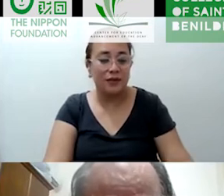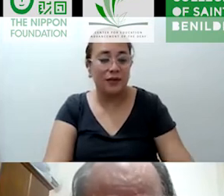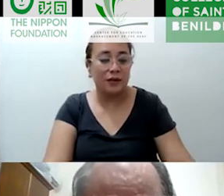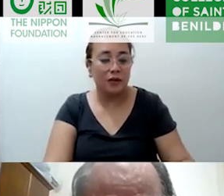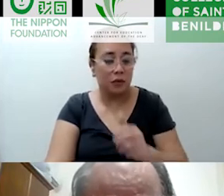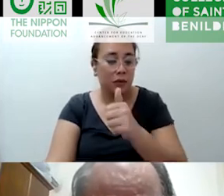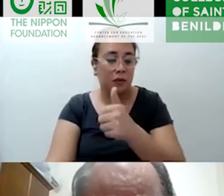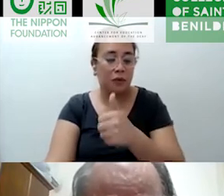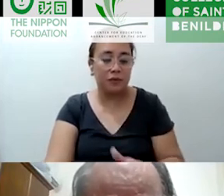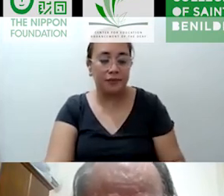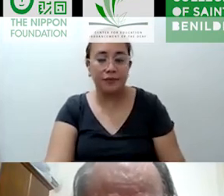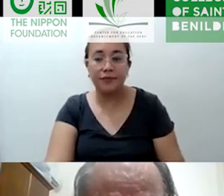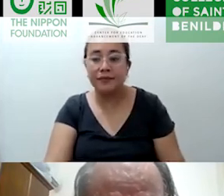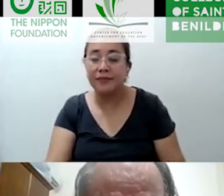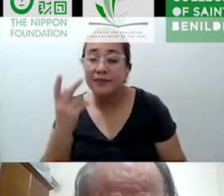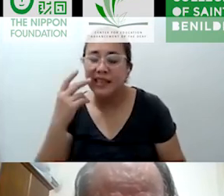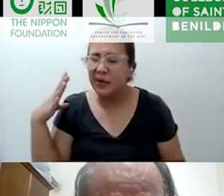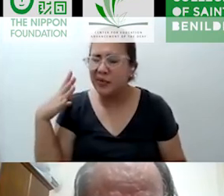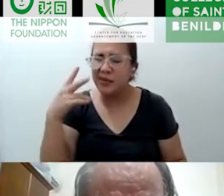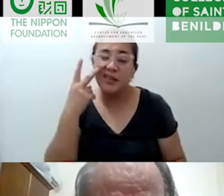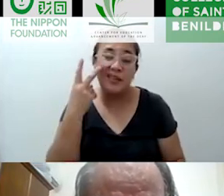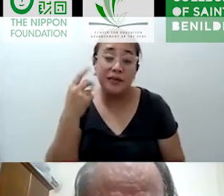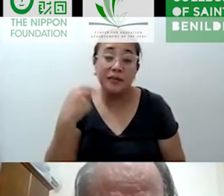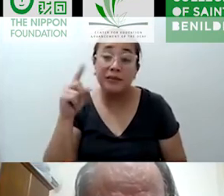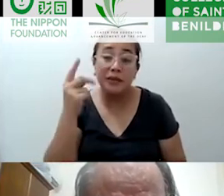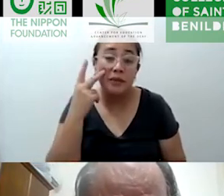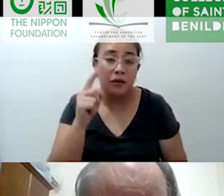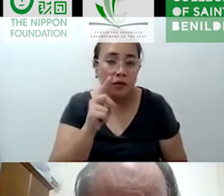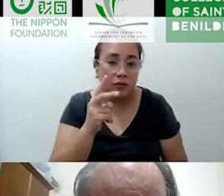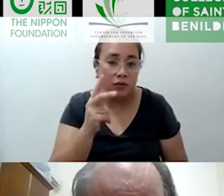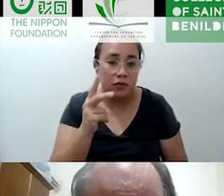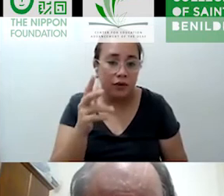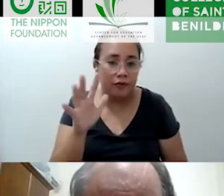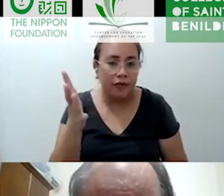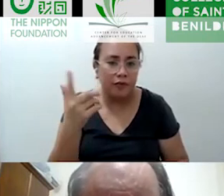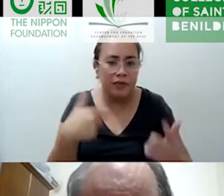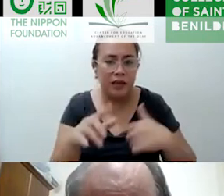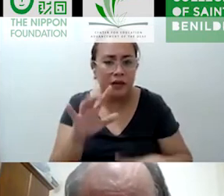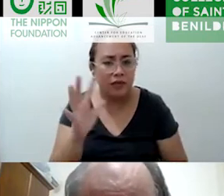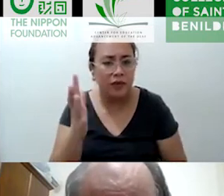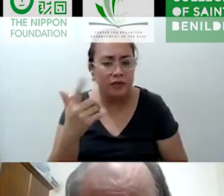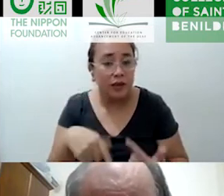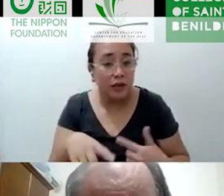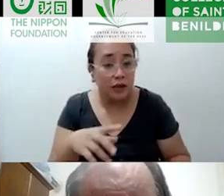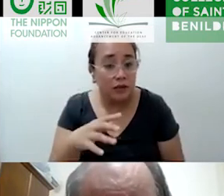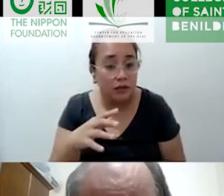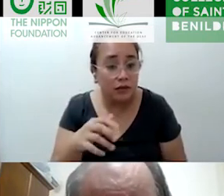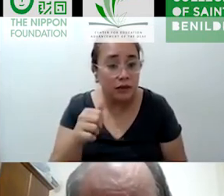Okay, hold on a second. Let me see what 1, 2, 3, 4. Fifth sign is not. Okay.